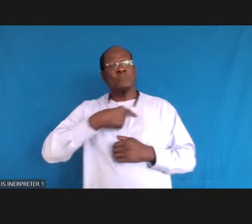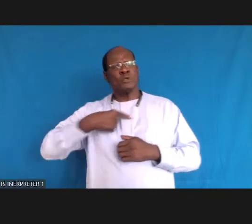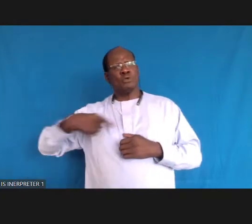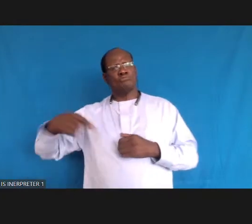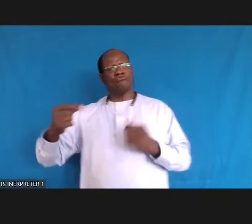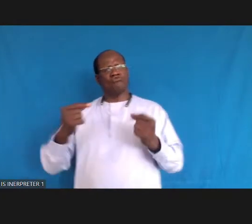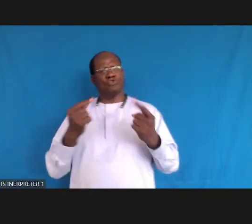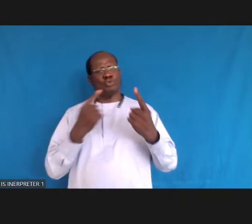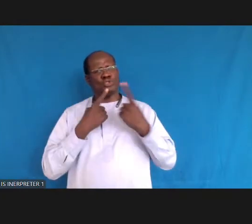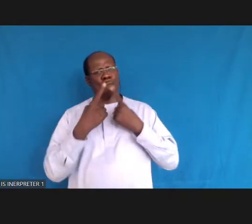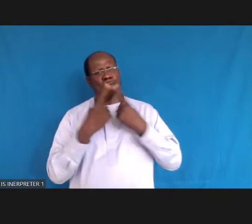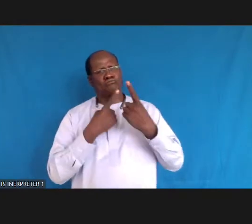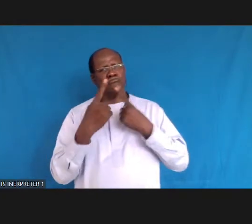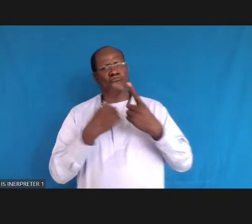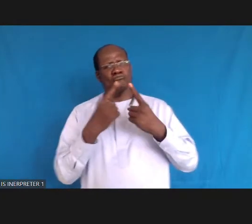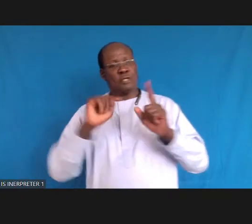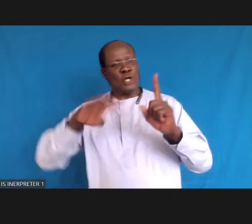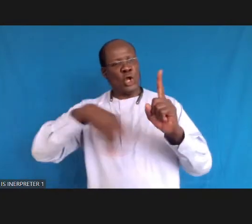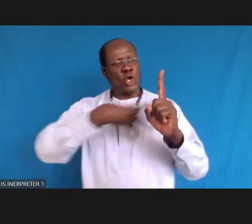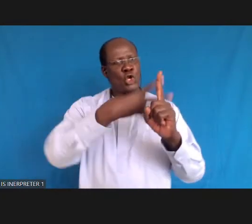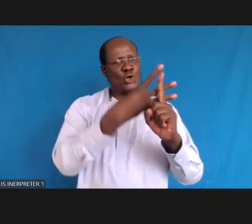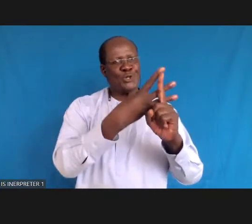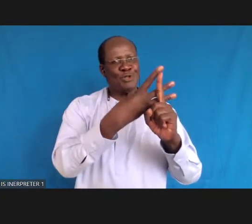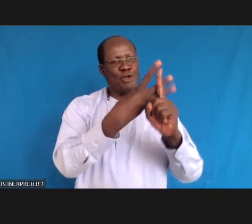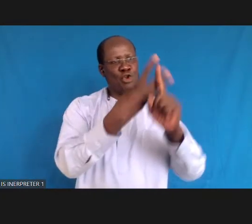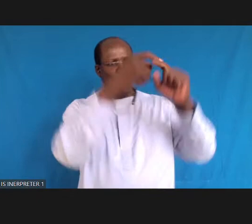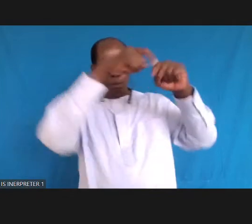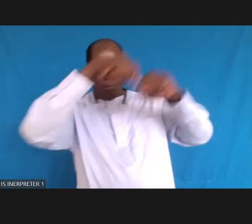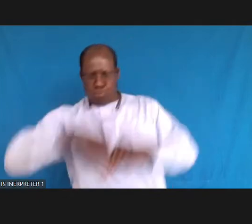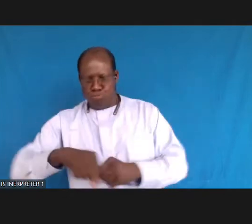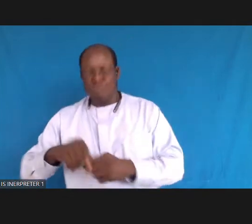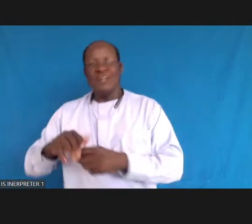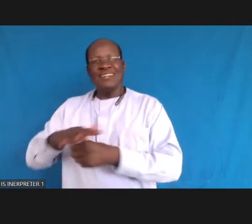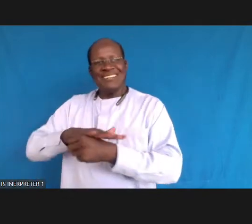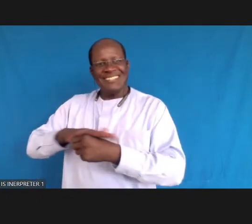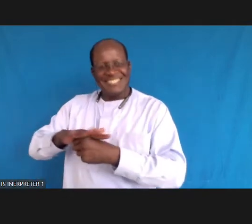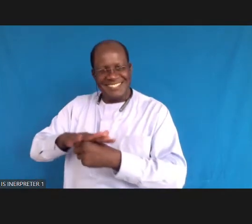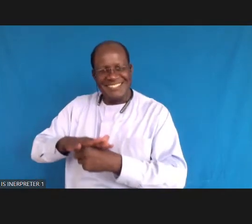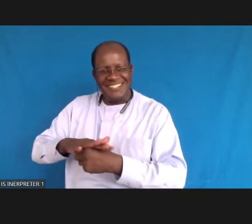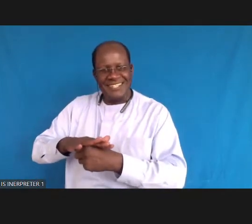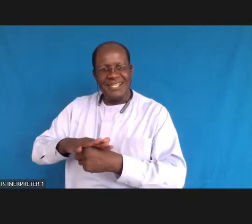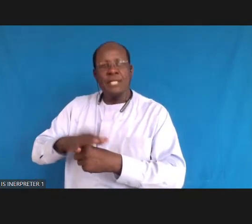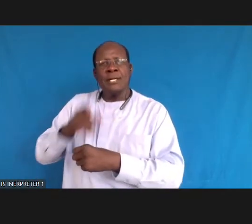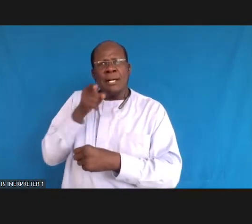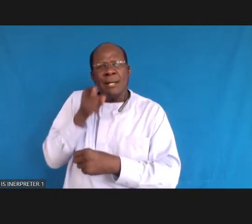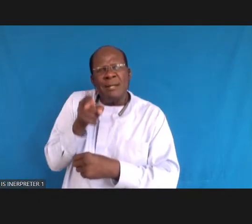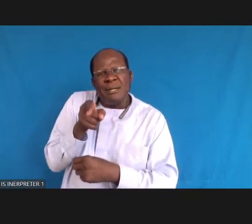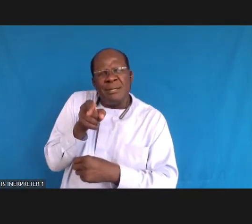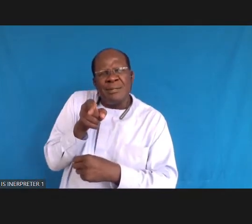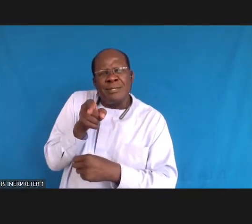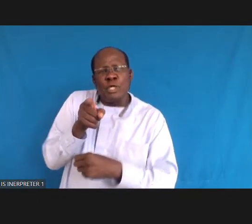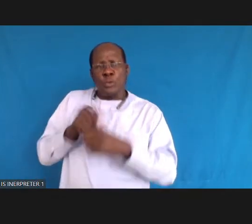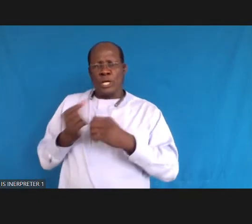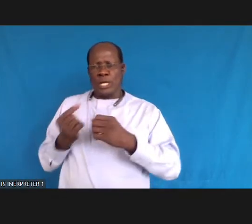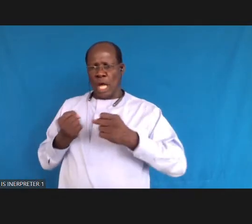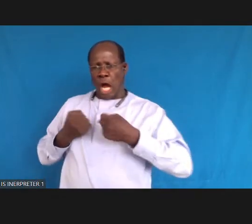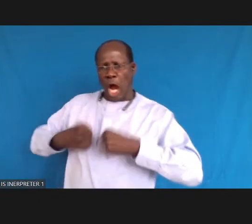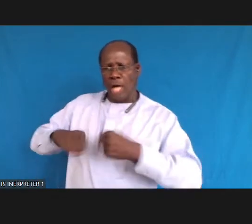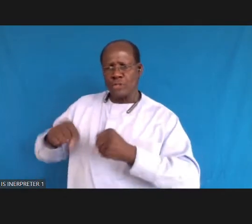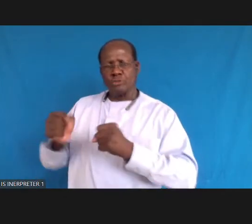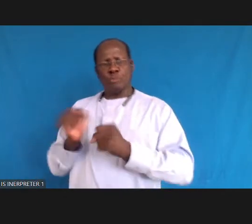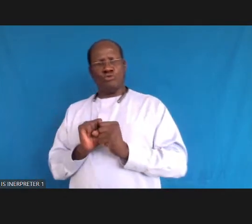the SDGs, I think that's one of the transformative and actionable way of realizing